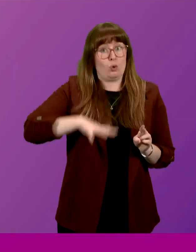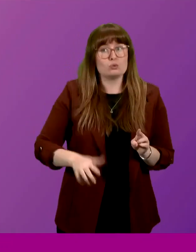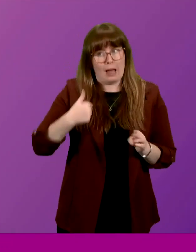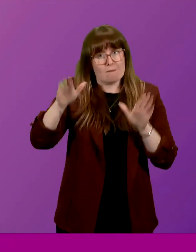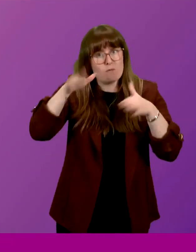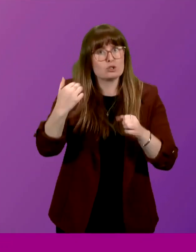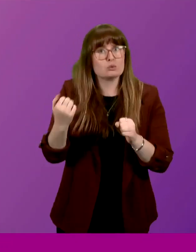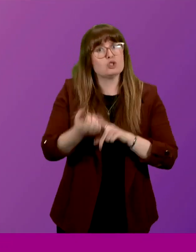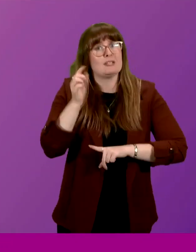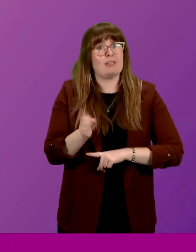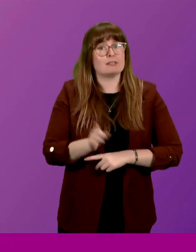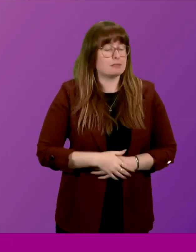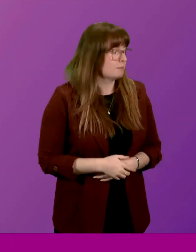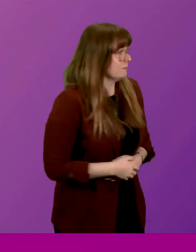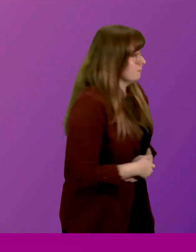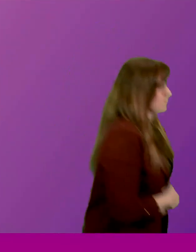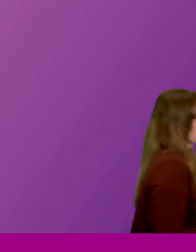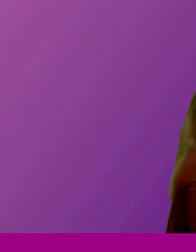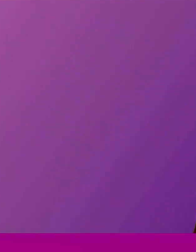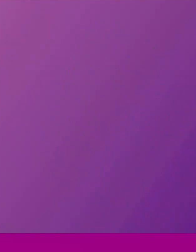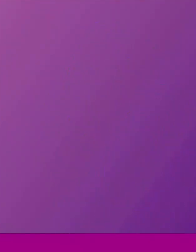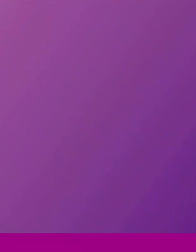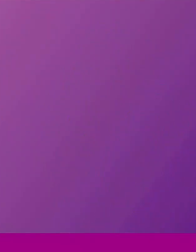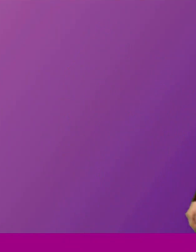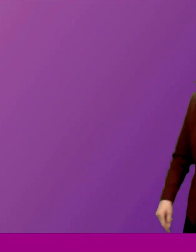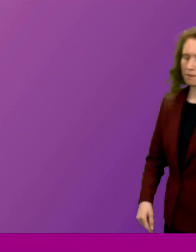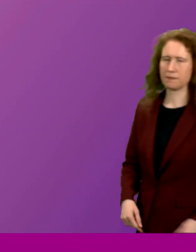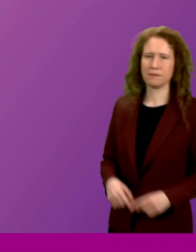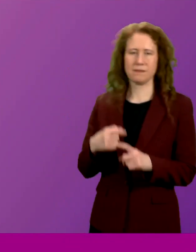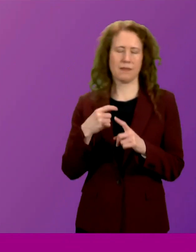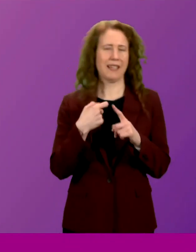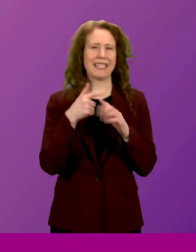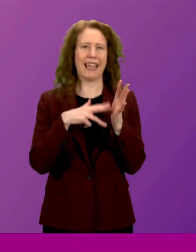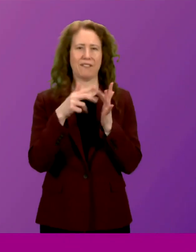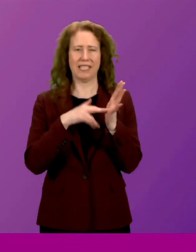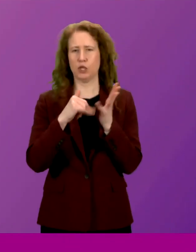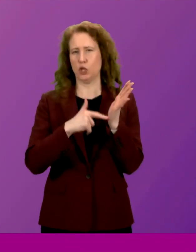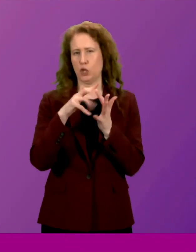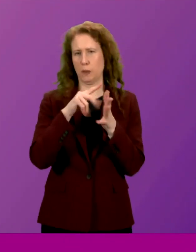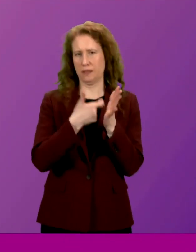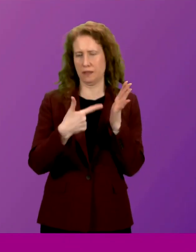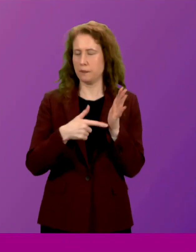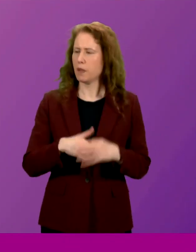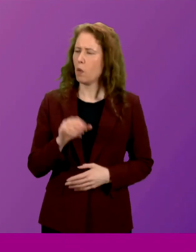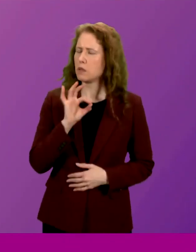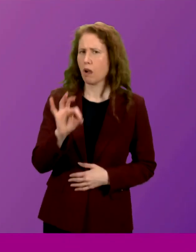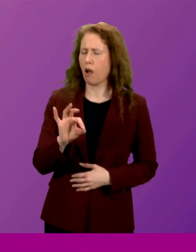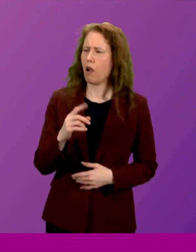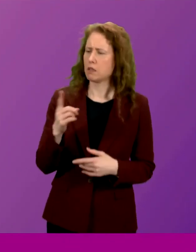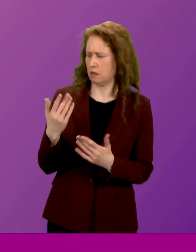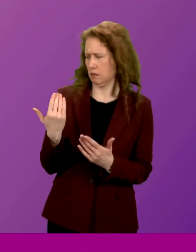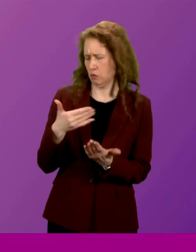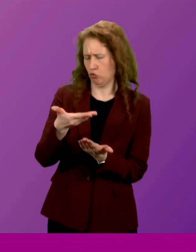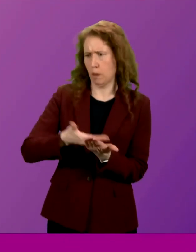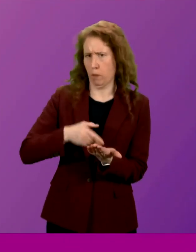doing. Question number 4, Kevin Stewart. Thank you, Presiding Officer. To ask the First Minister what the Scottish Government's response is to the